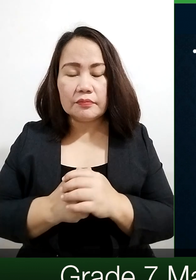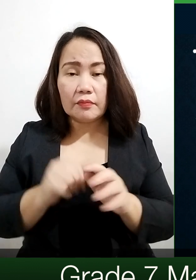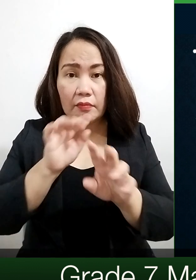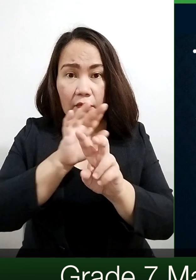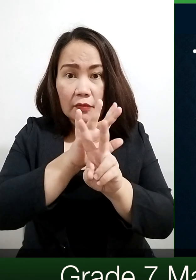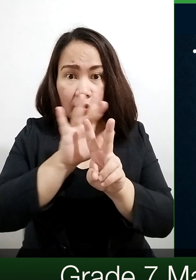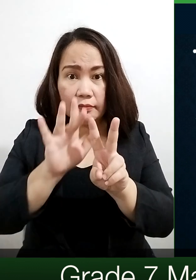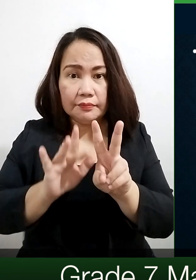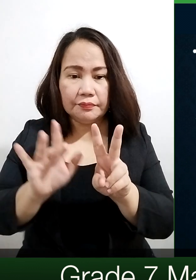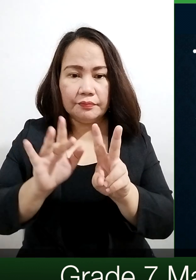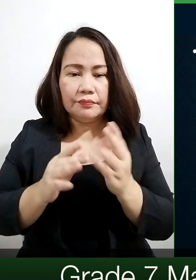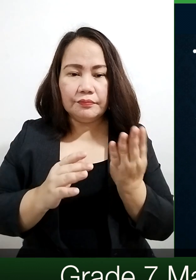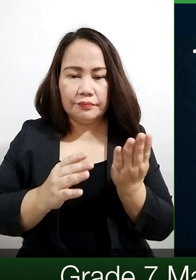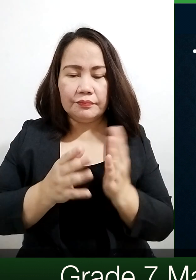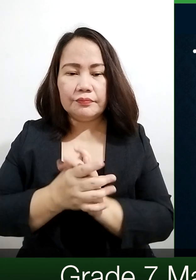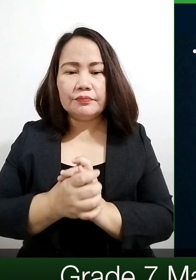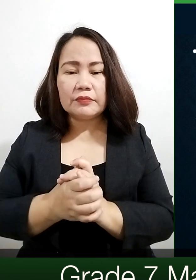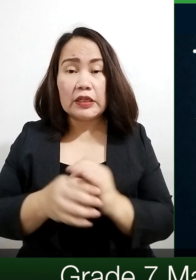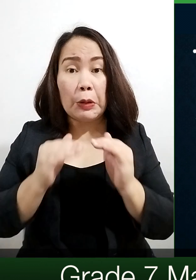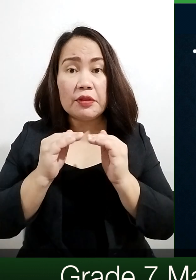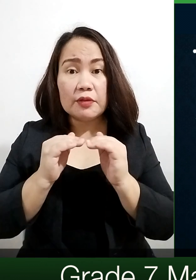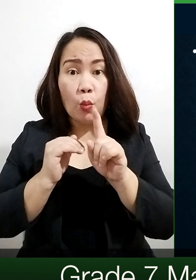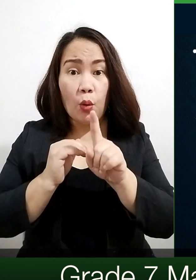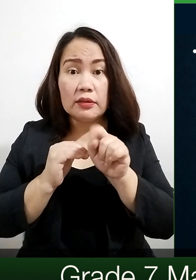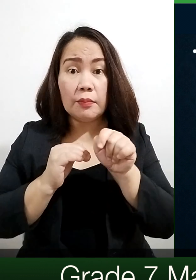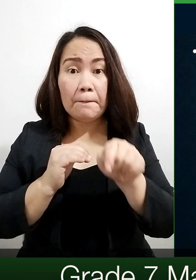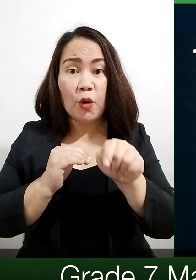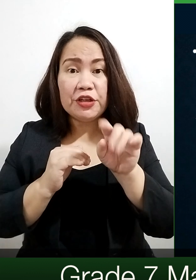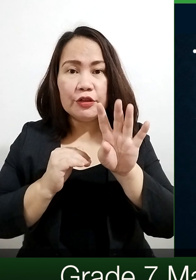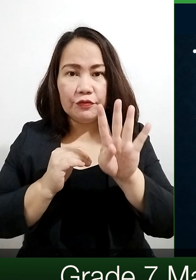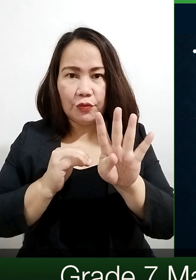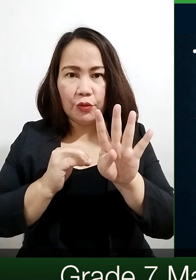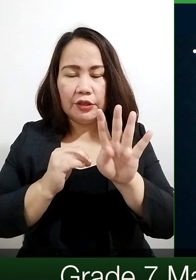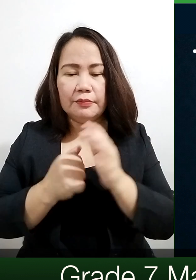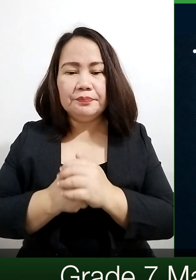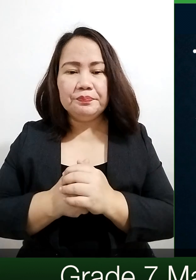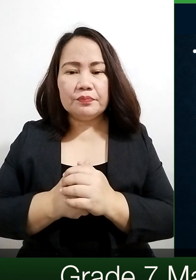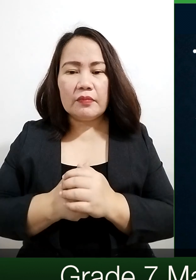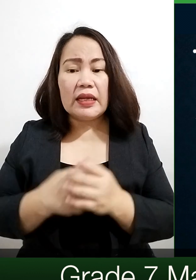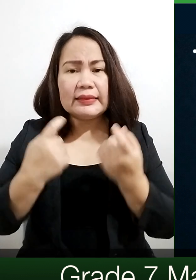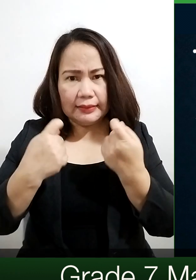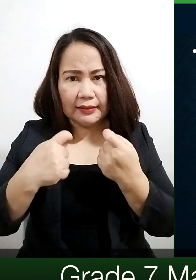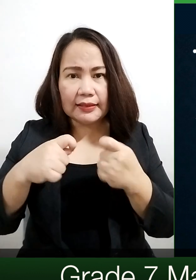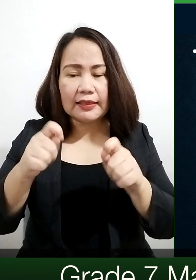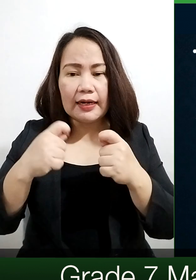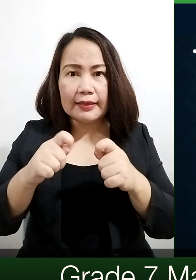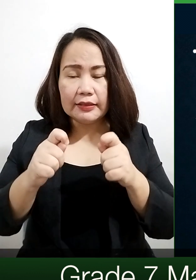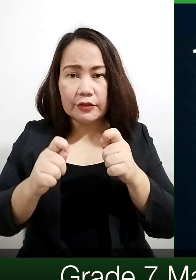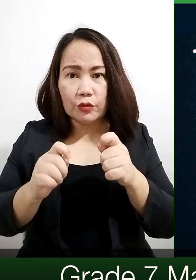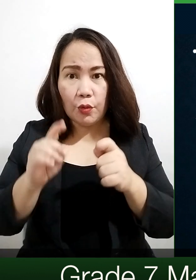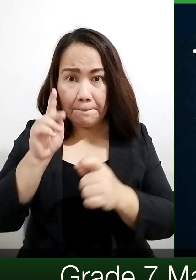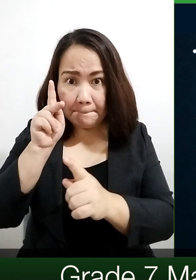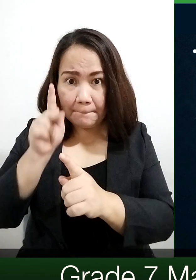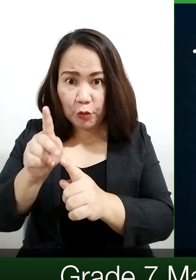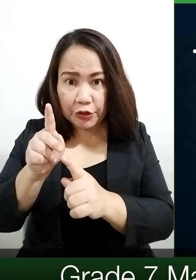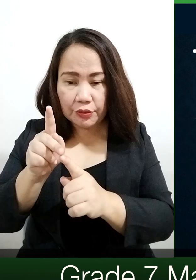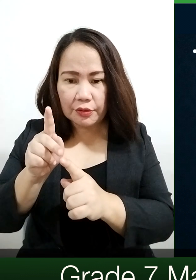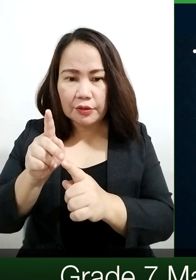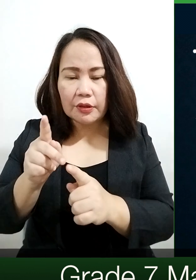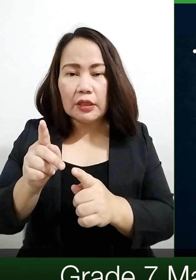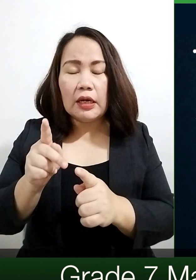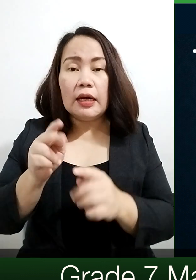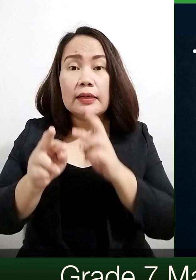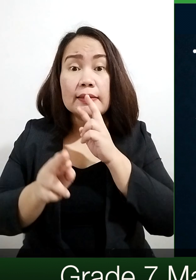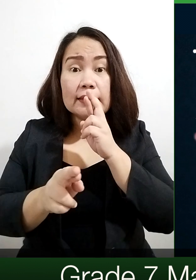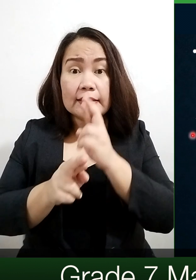So square root of 2, dito siya. Okay? So, kailangan, you try to plot or graph muna yung